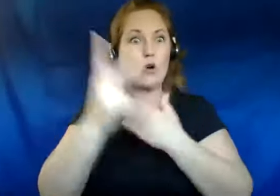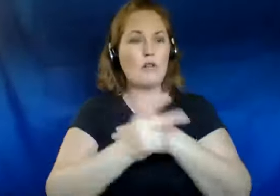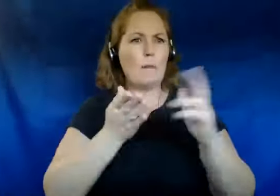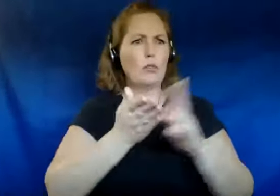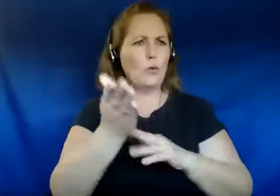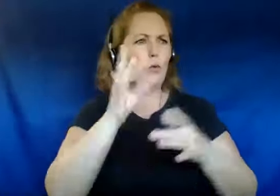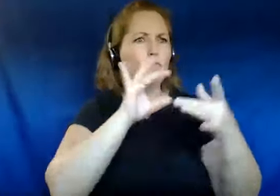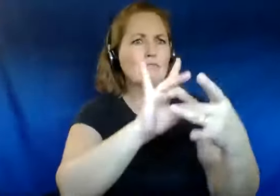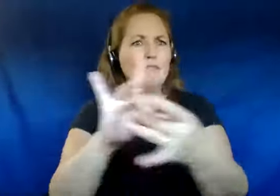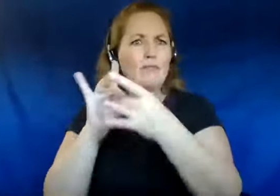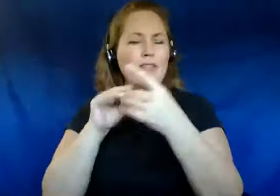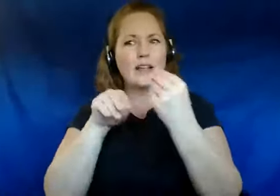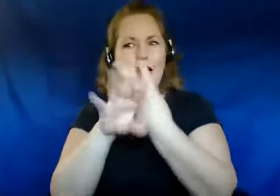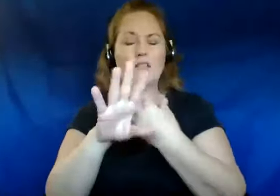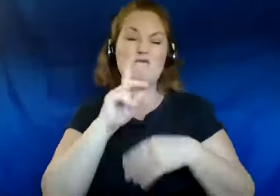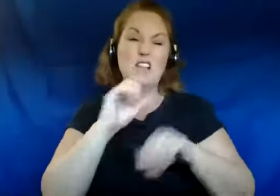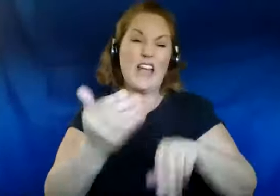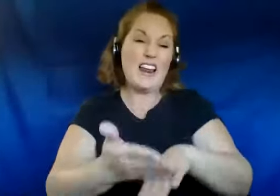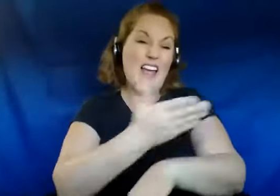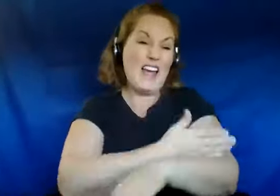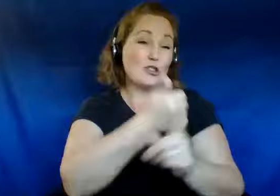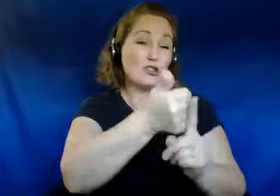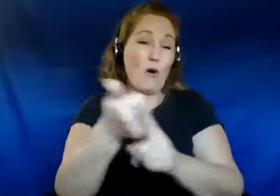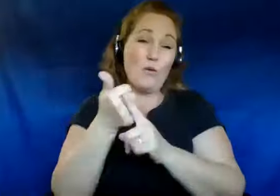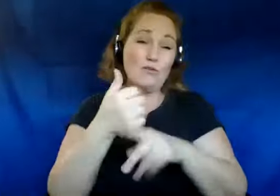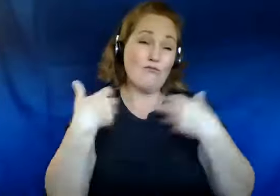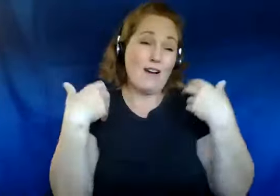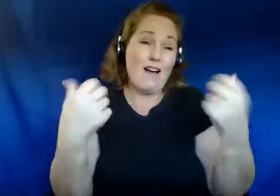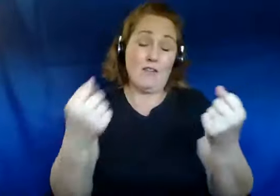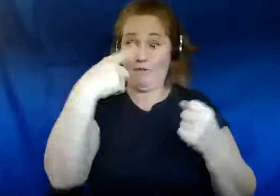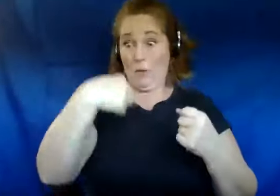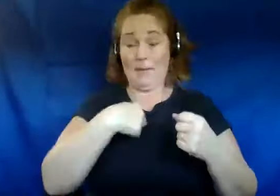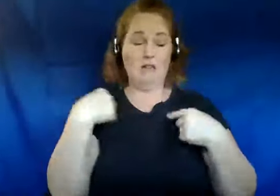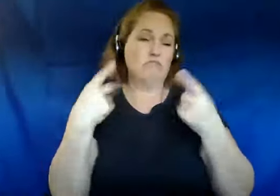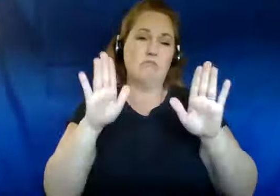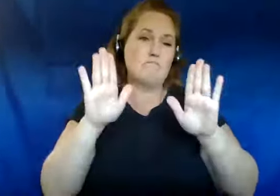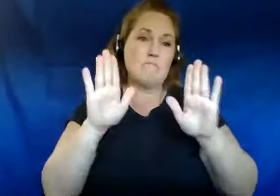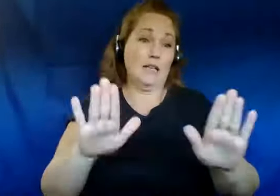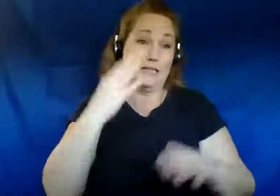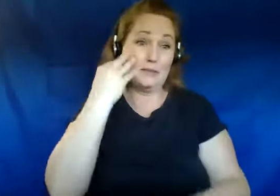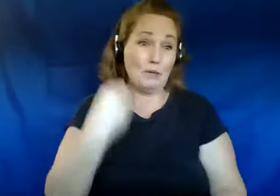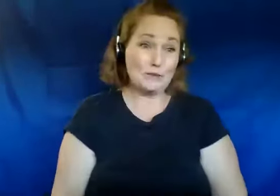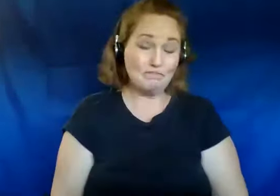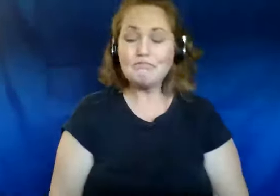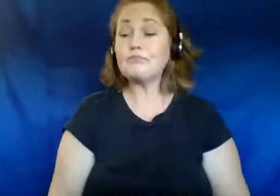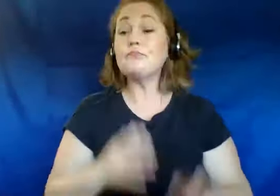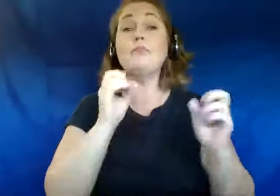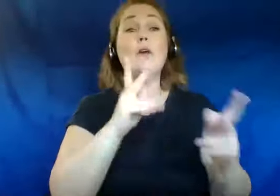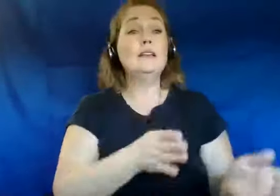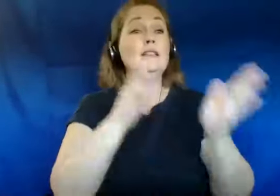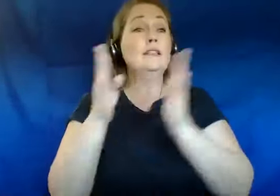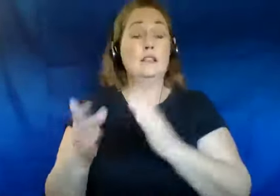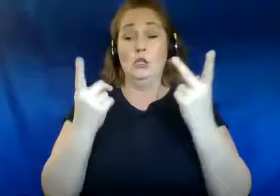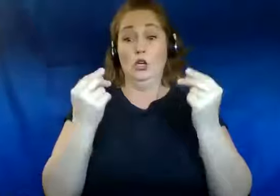can enhance our own recovery. For me, it's just been amazing. Okay, so what we're going to do